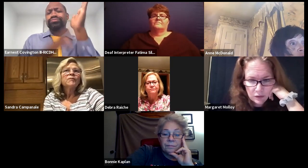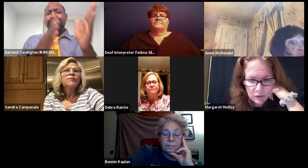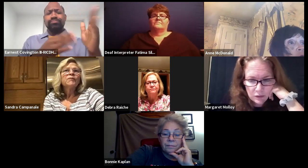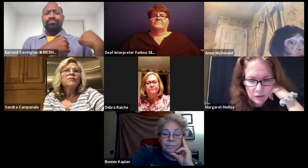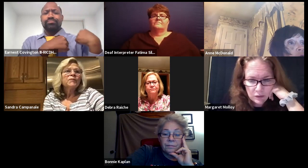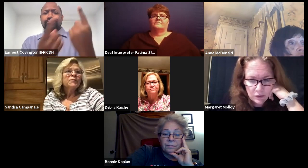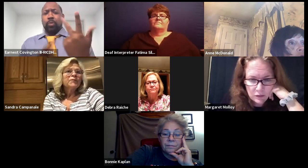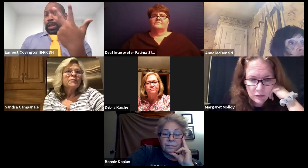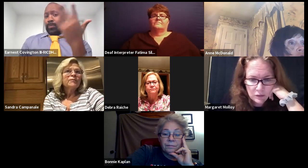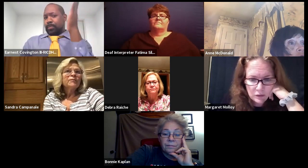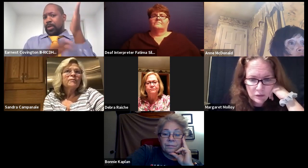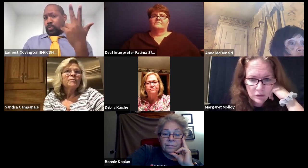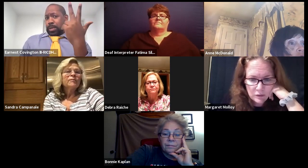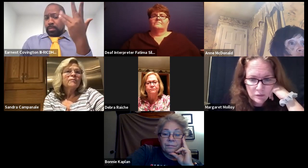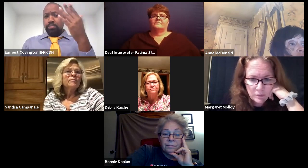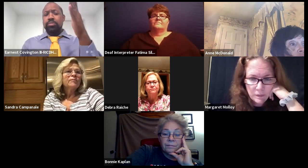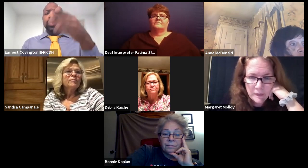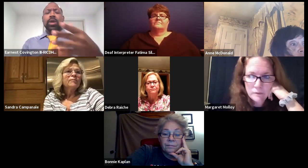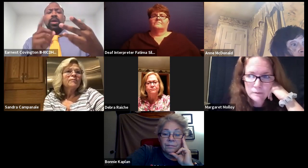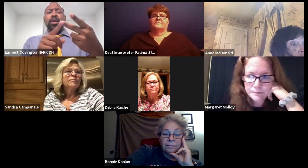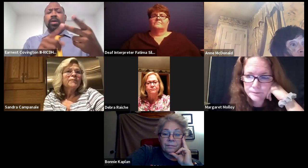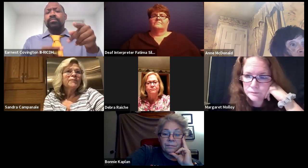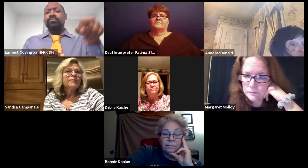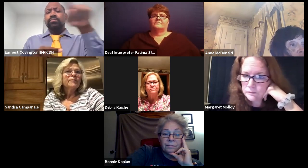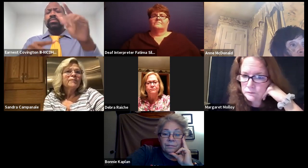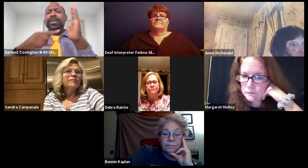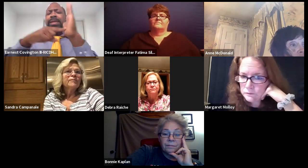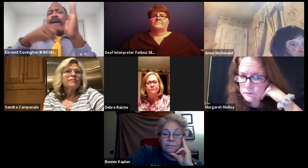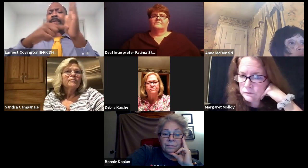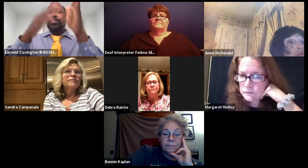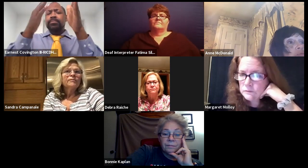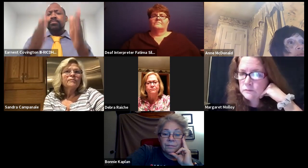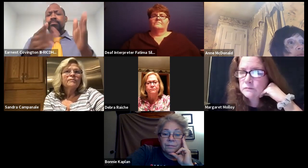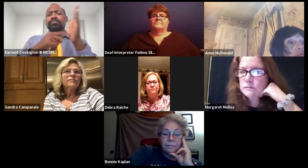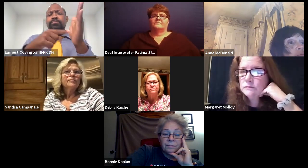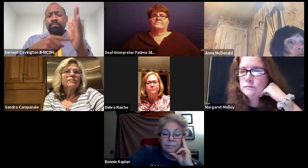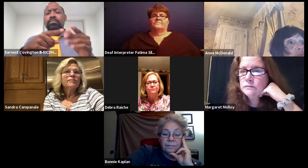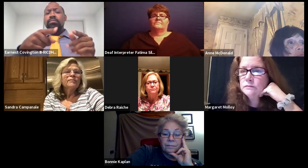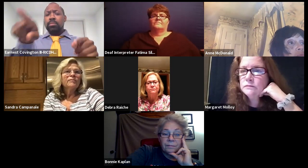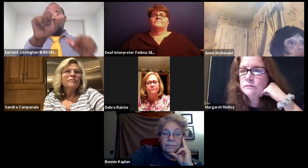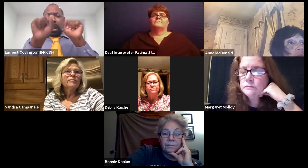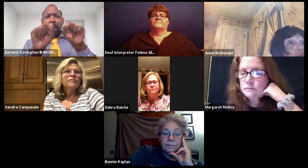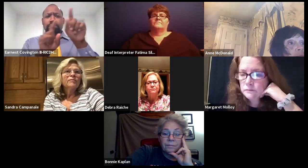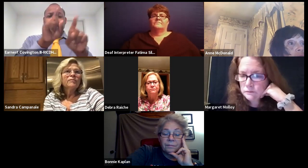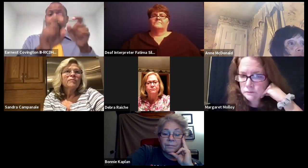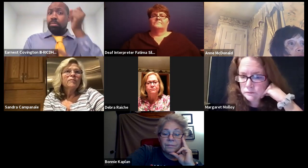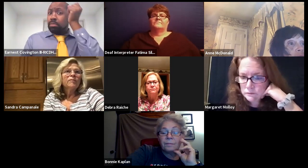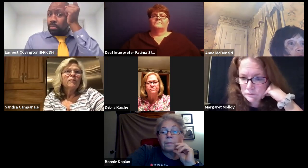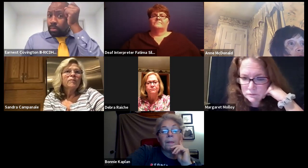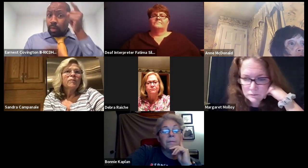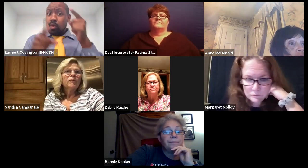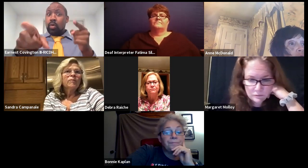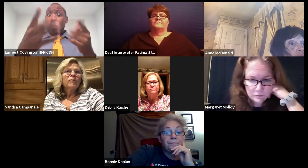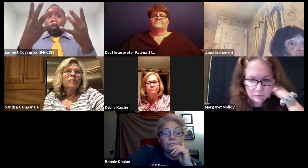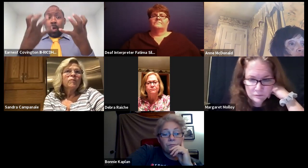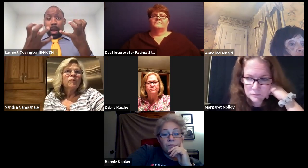with the sponsors and the presenters tonight. We have 3 speakers. We also have exhibitors, and you'll